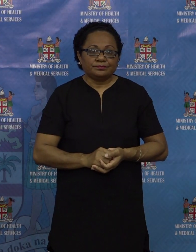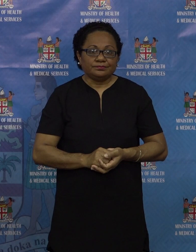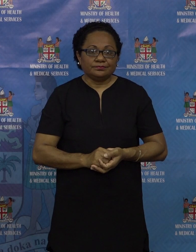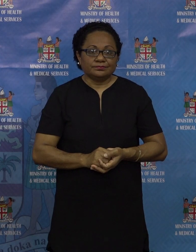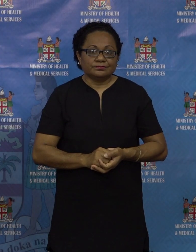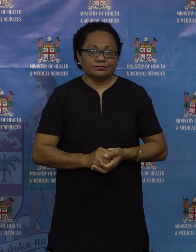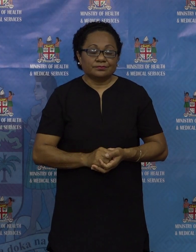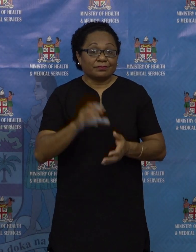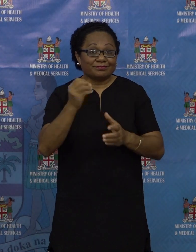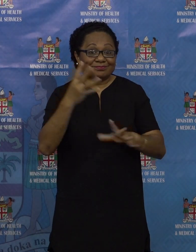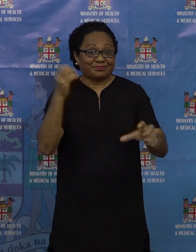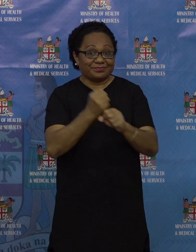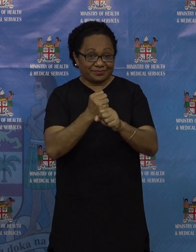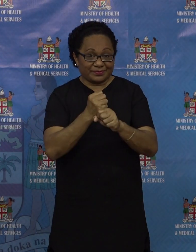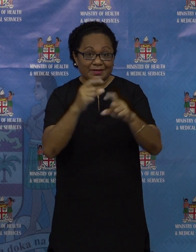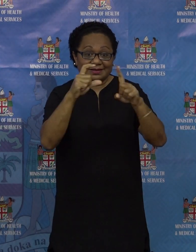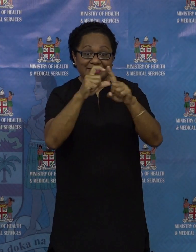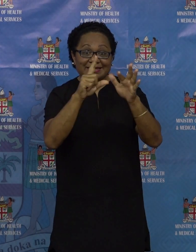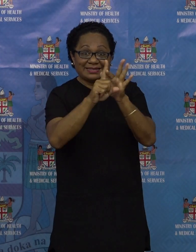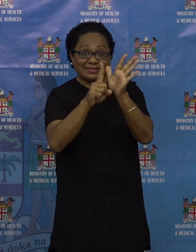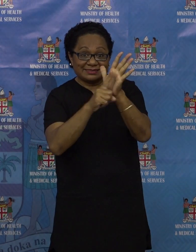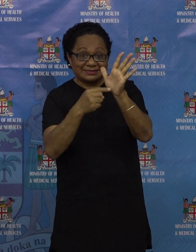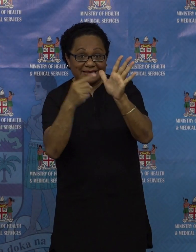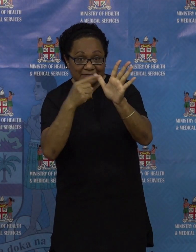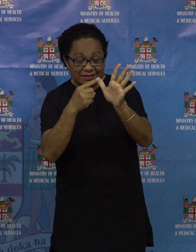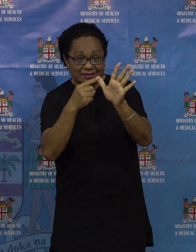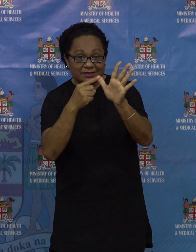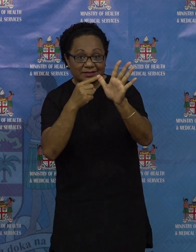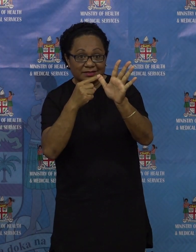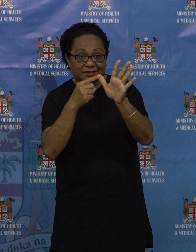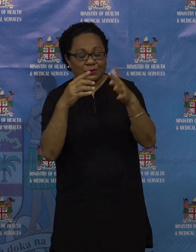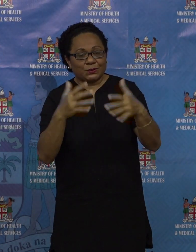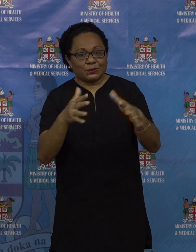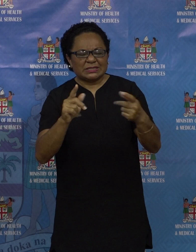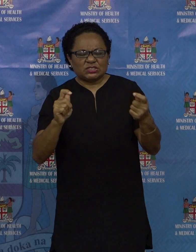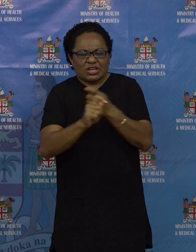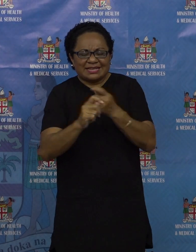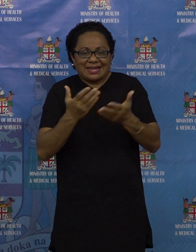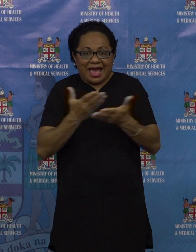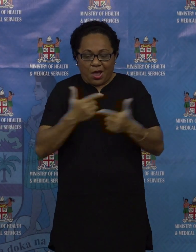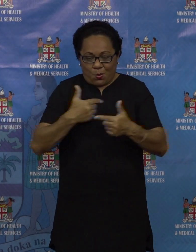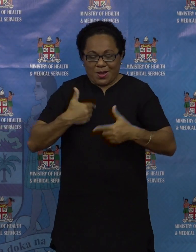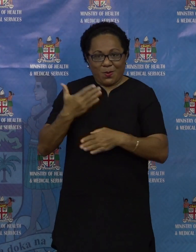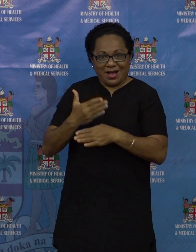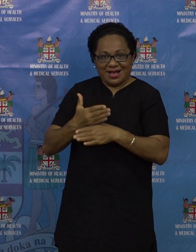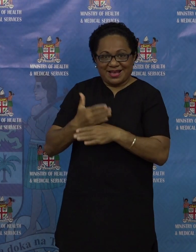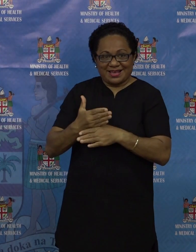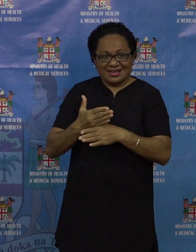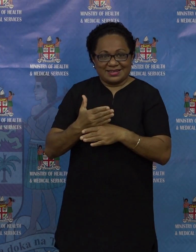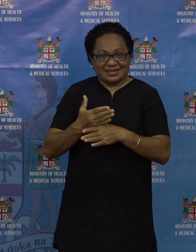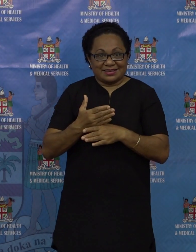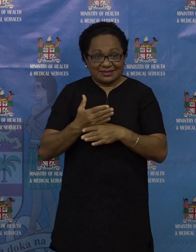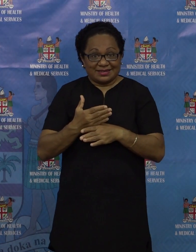So in summary, this Delta virus has changed the nature of our battle, especially in regards to vaccine